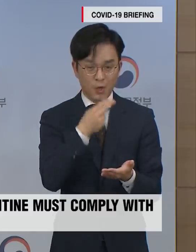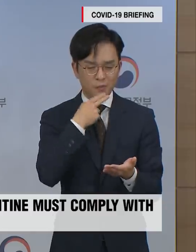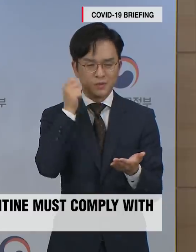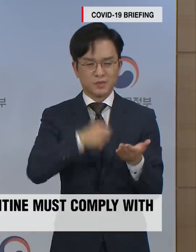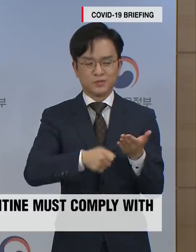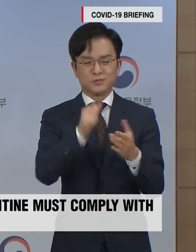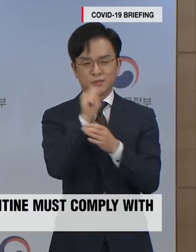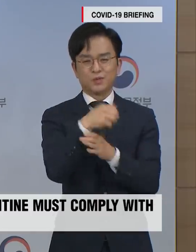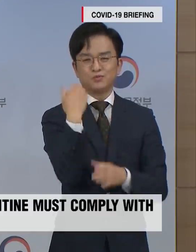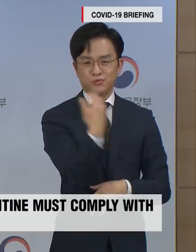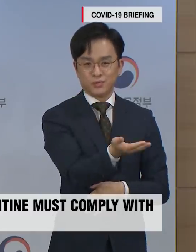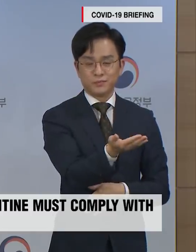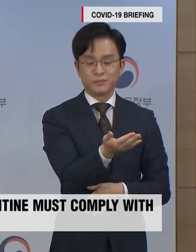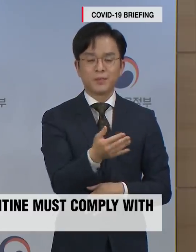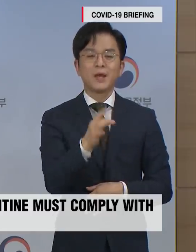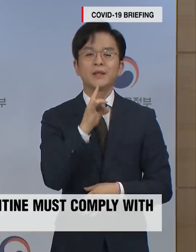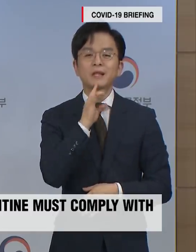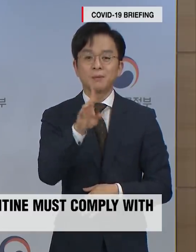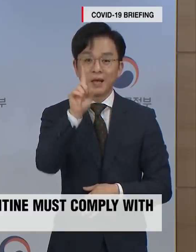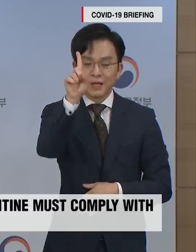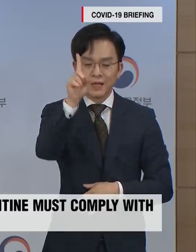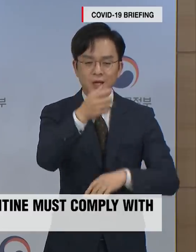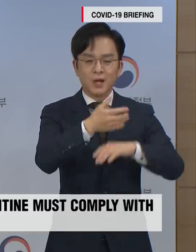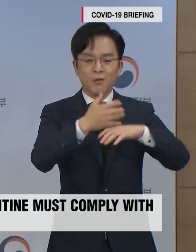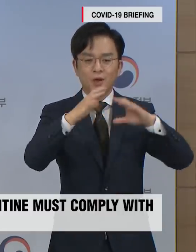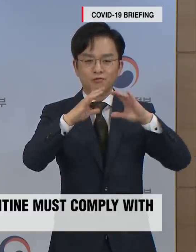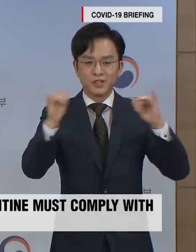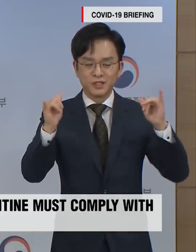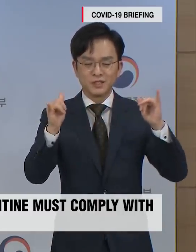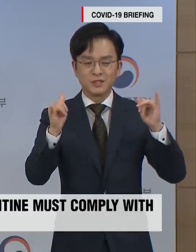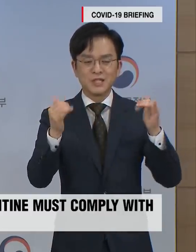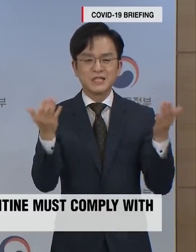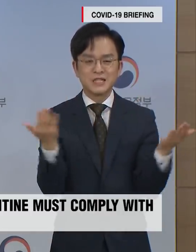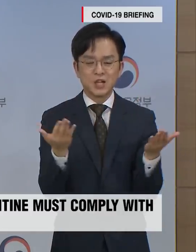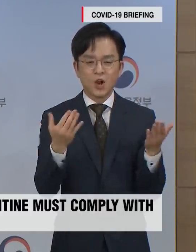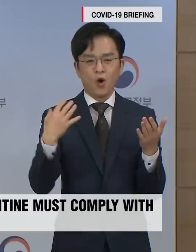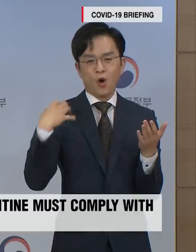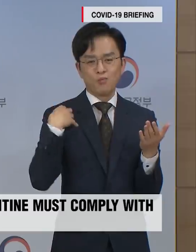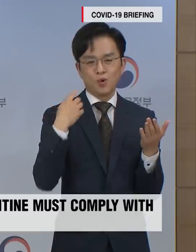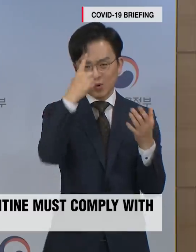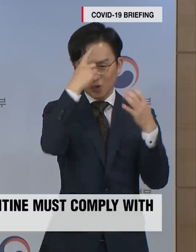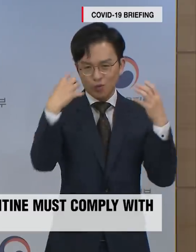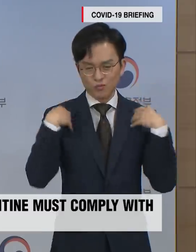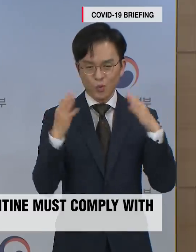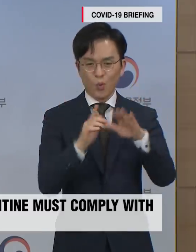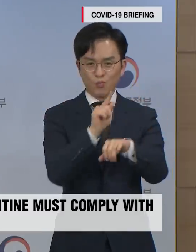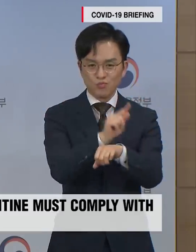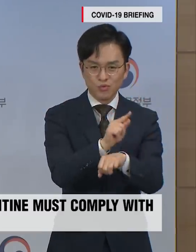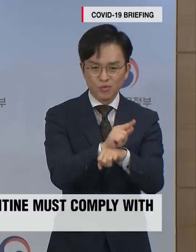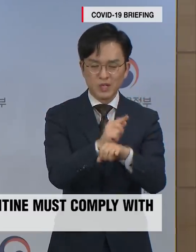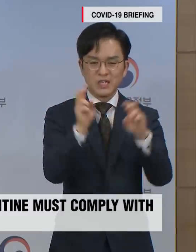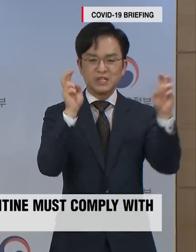through interviews, which include questions about their health. And also,